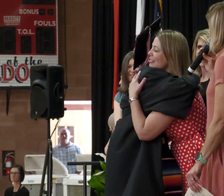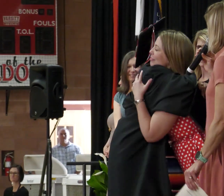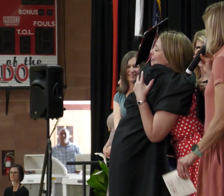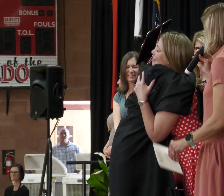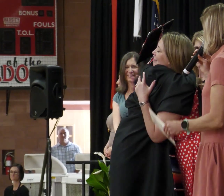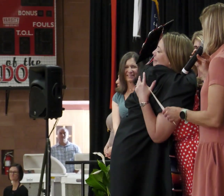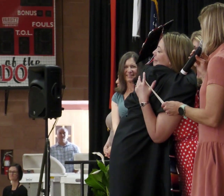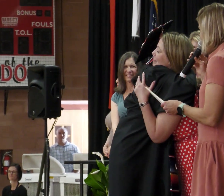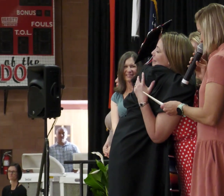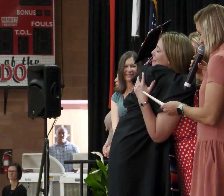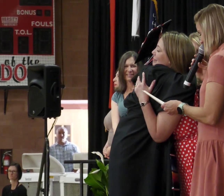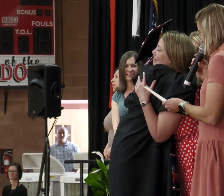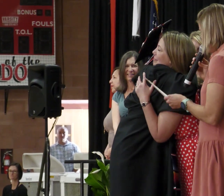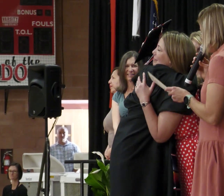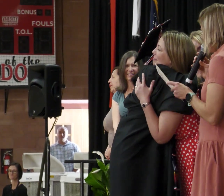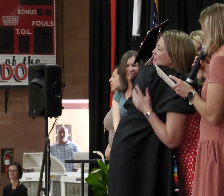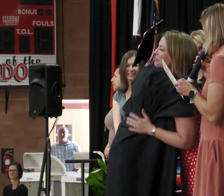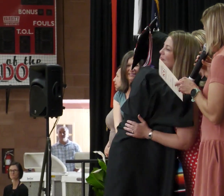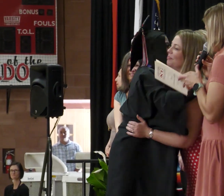Big hug to Miss Huddleston